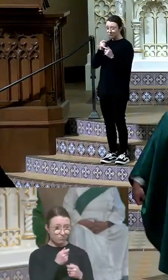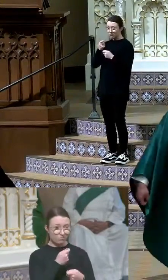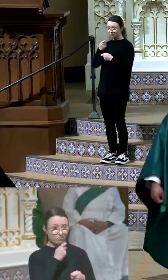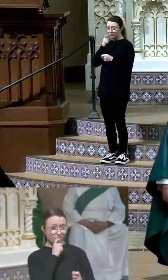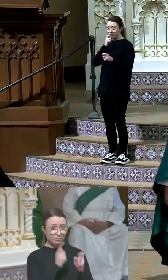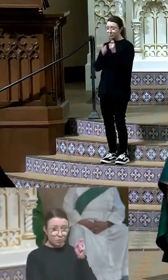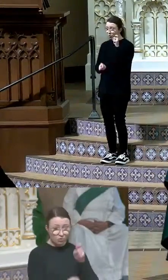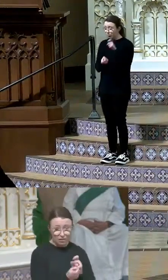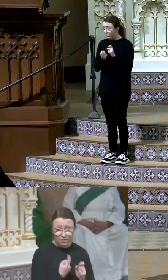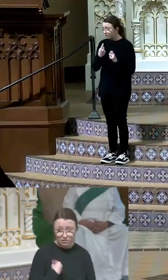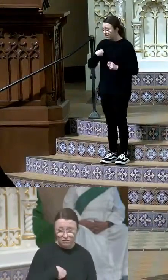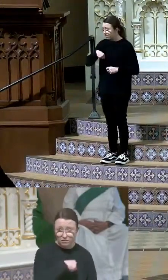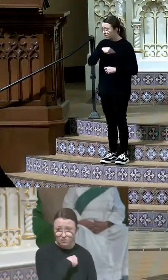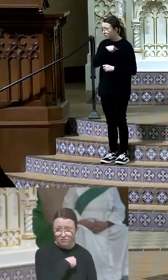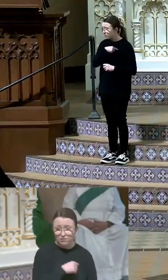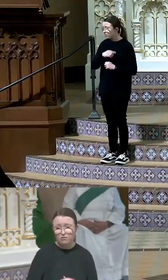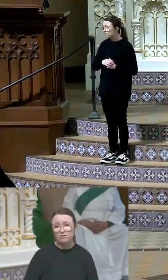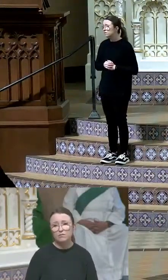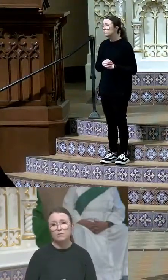and stresses,